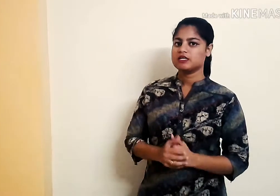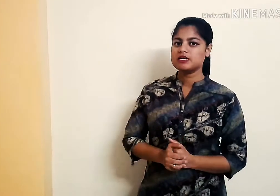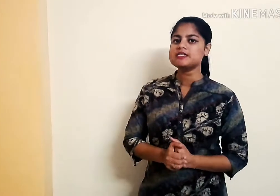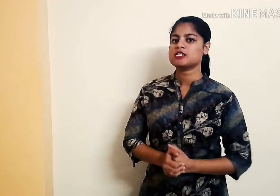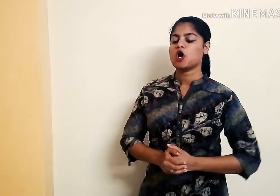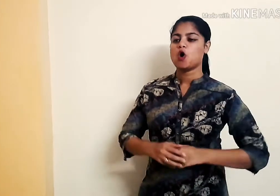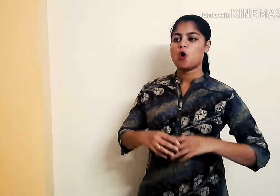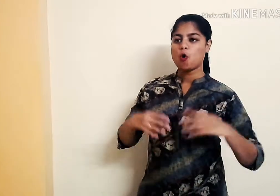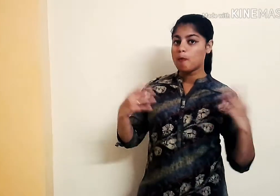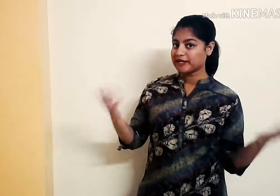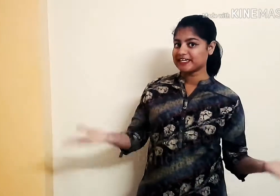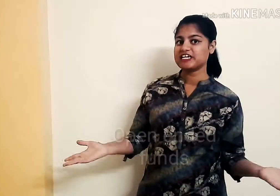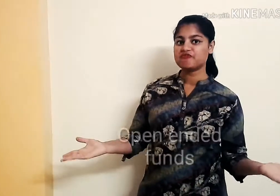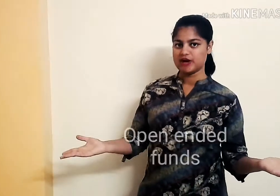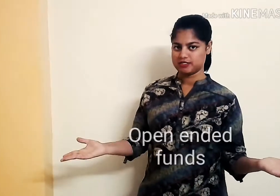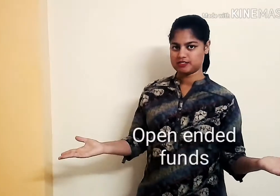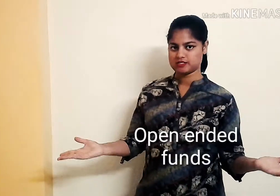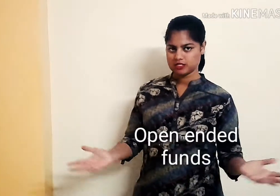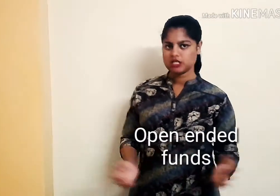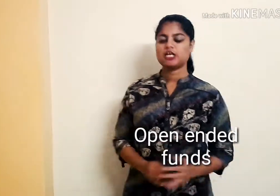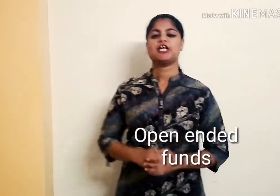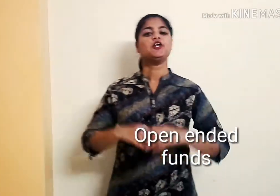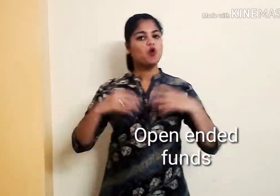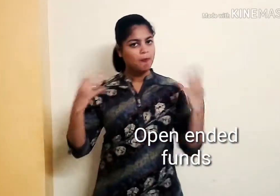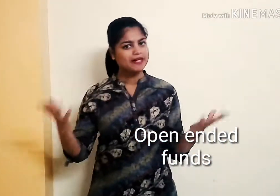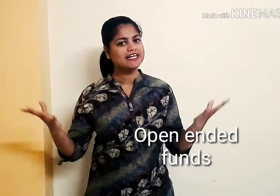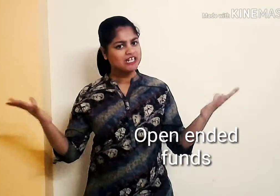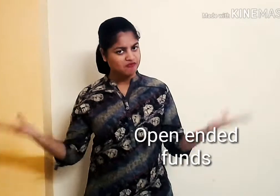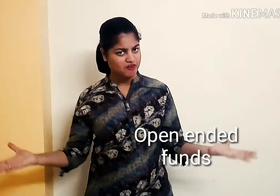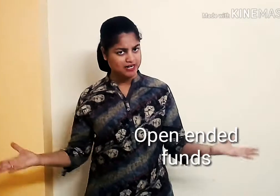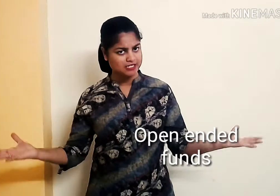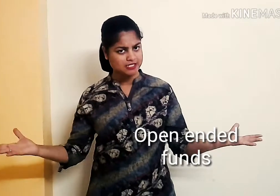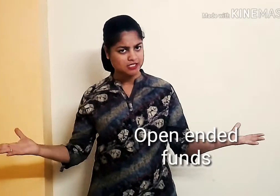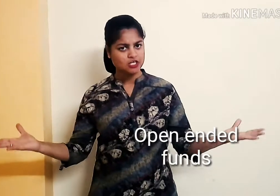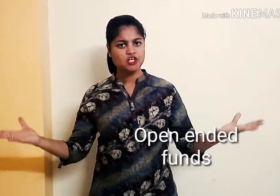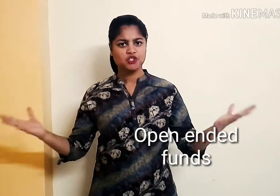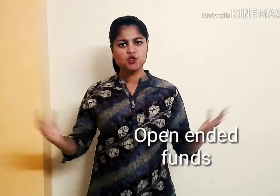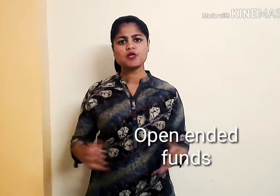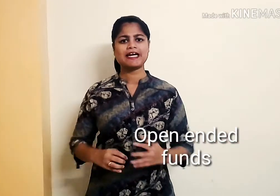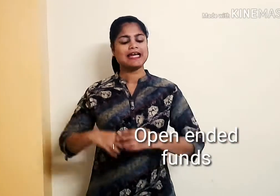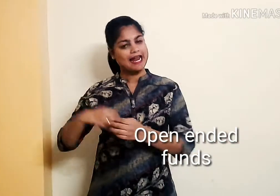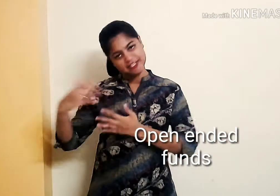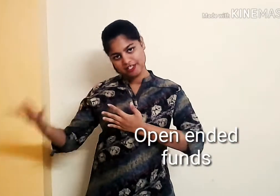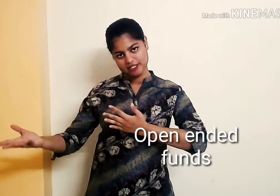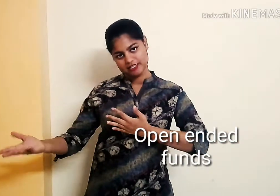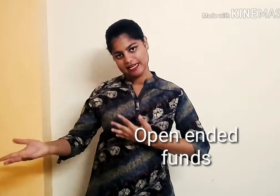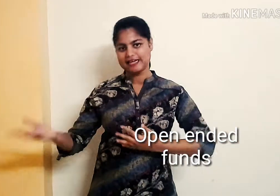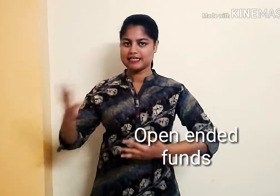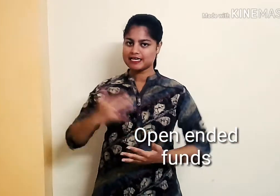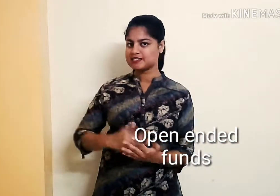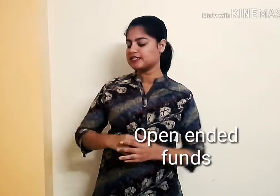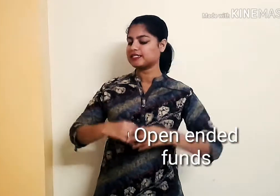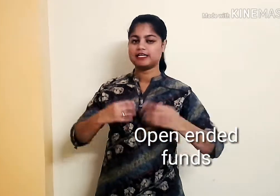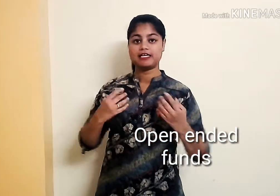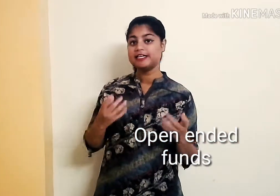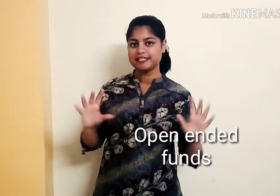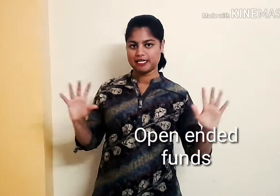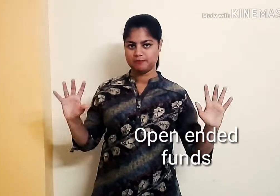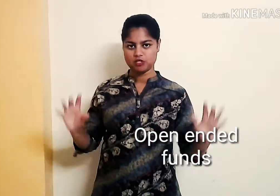is open-ended funds. In open-ended funds, you can enter and exit anytime.